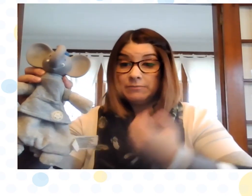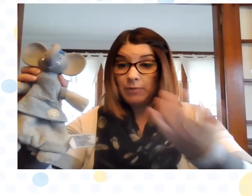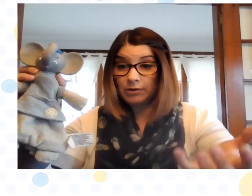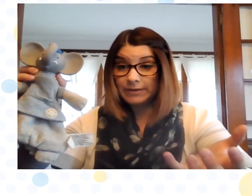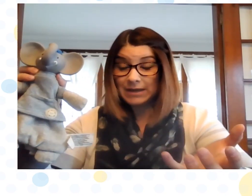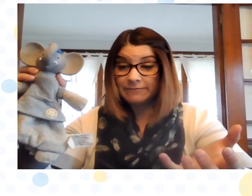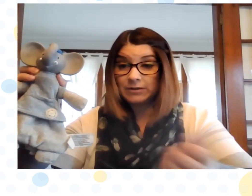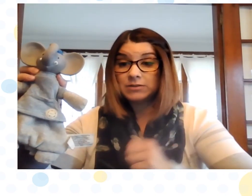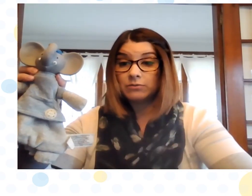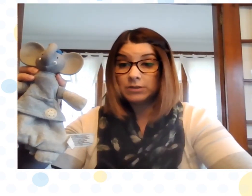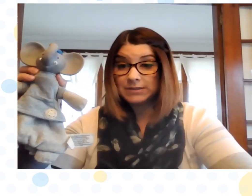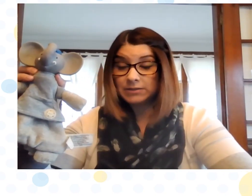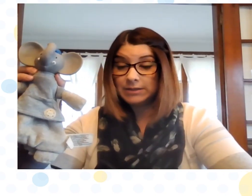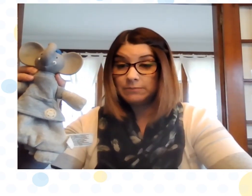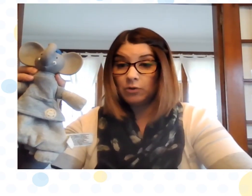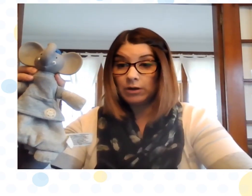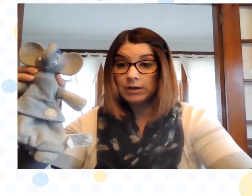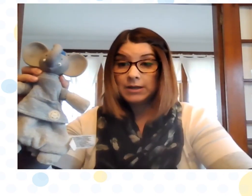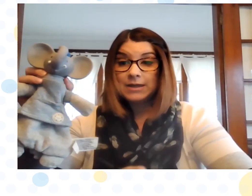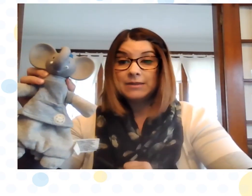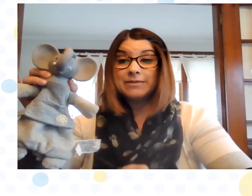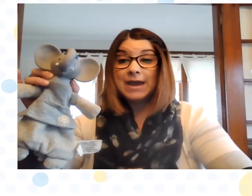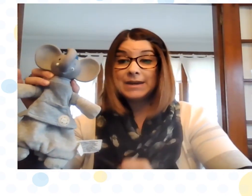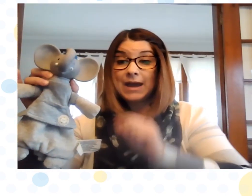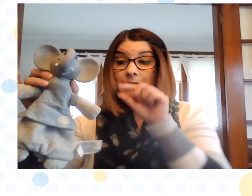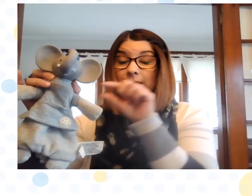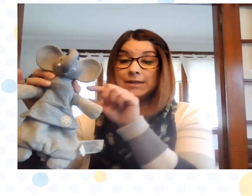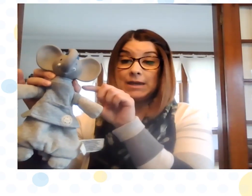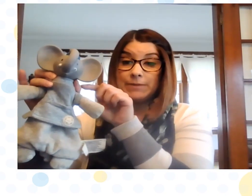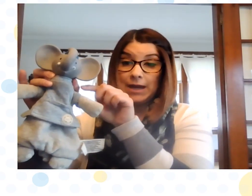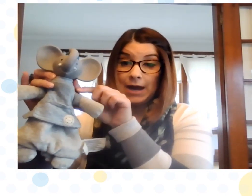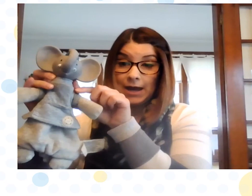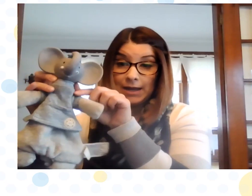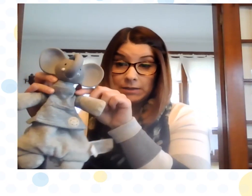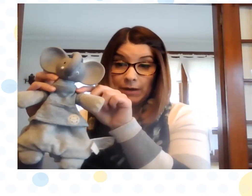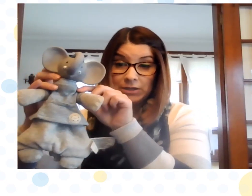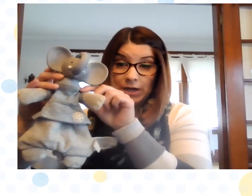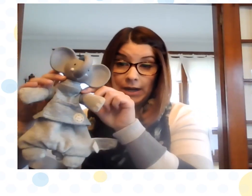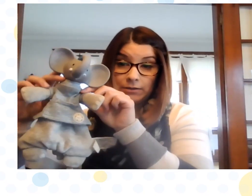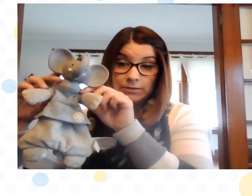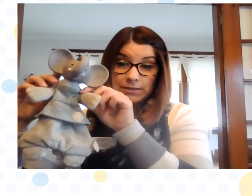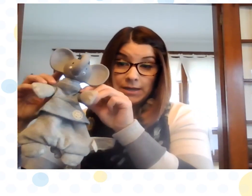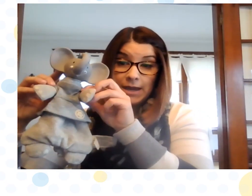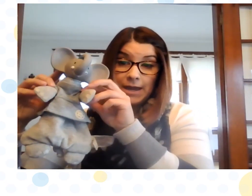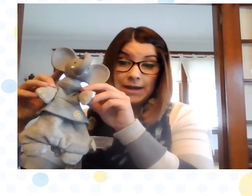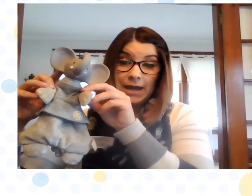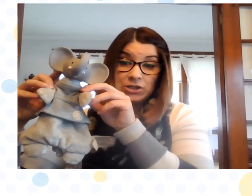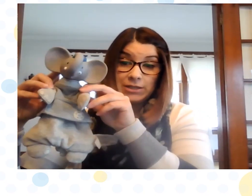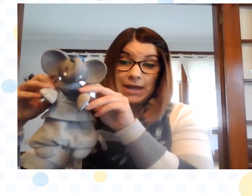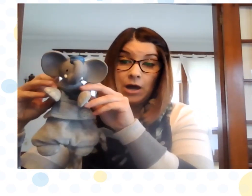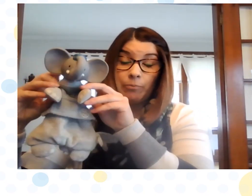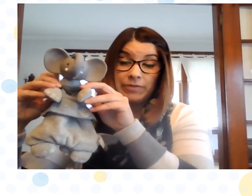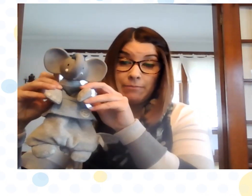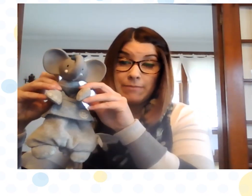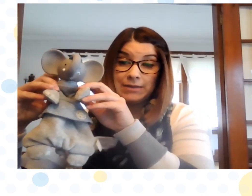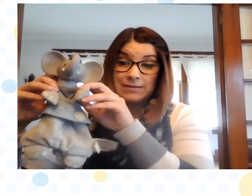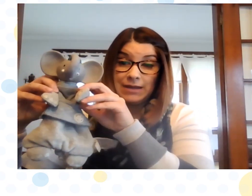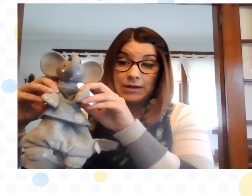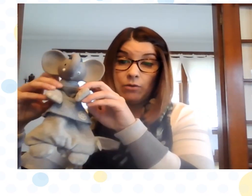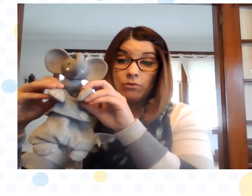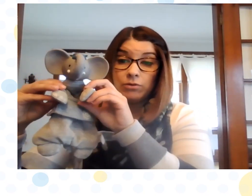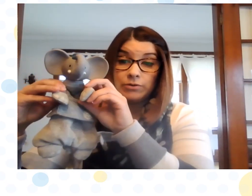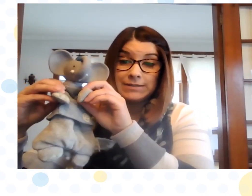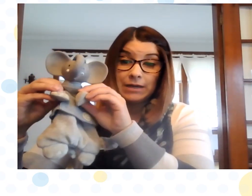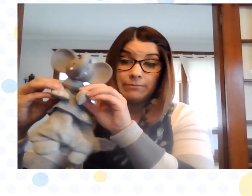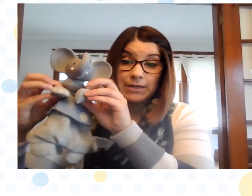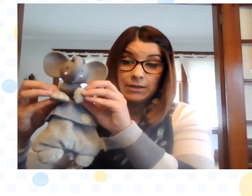So I would model the sign first. Oh, looks like you need more. Then I might get behind my child and actually help them make